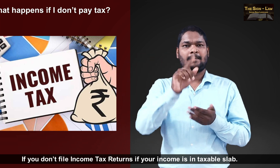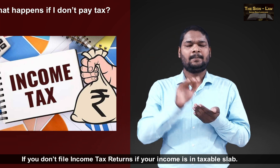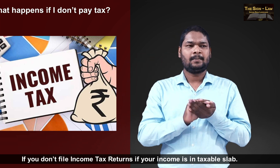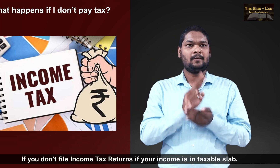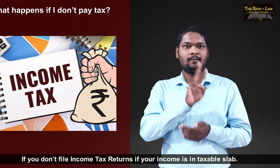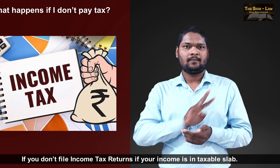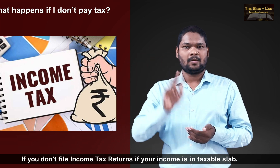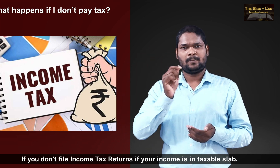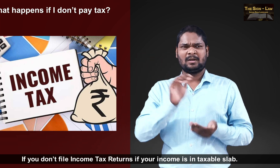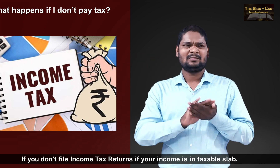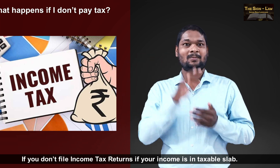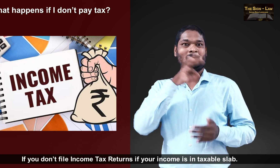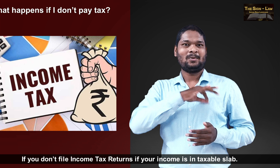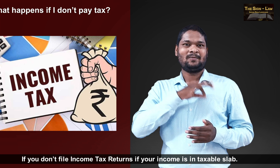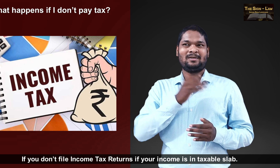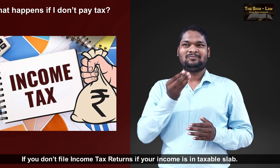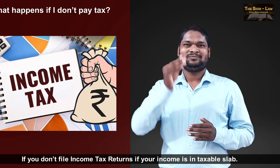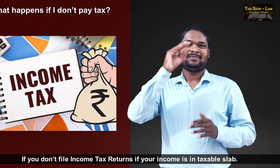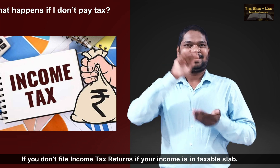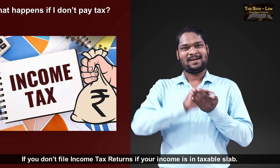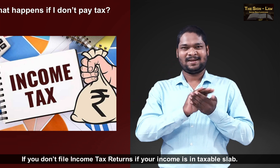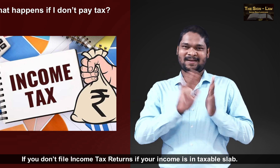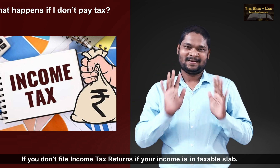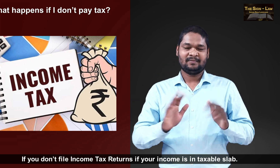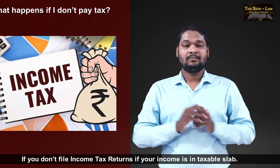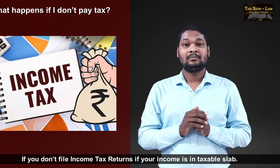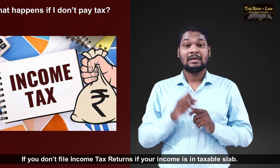If you don't file income tax returns if your income is in taxable slab.